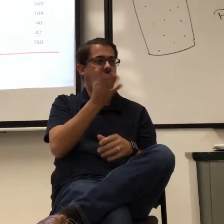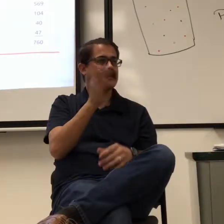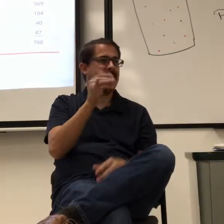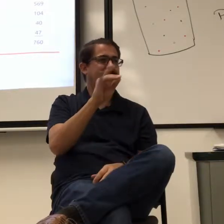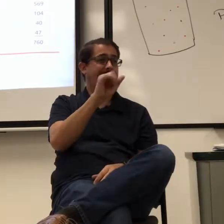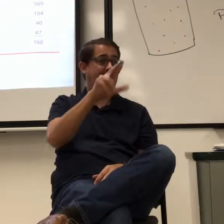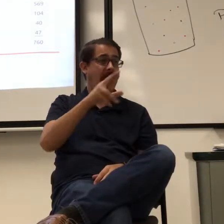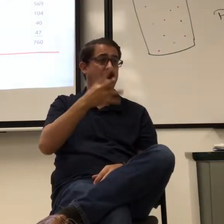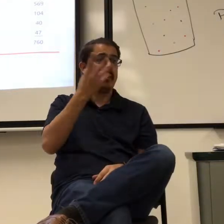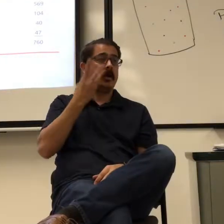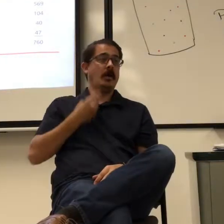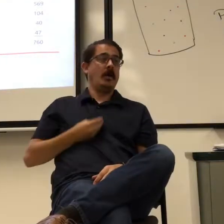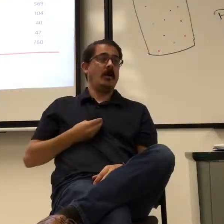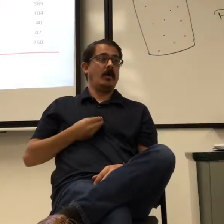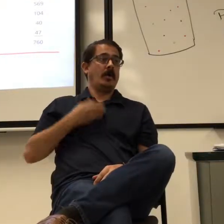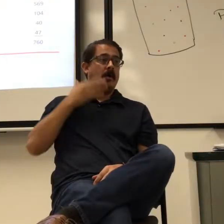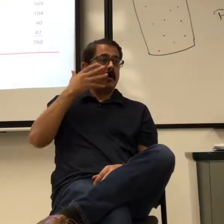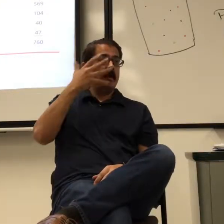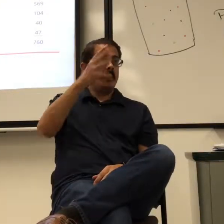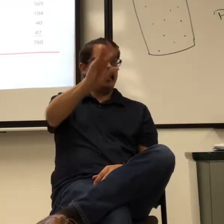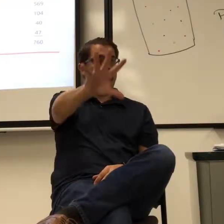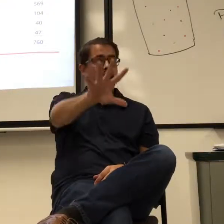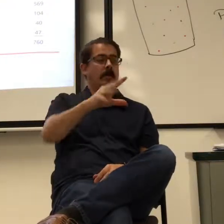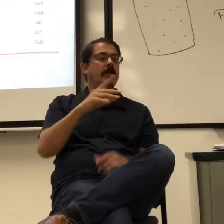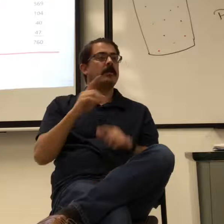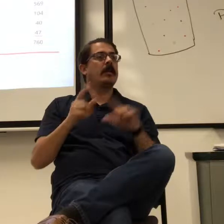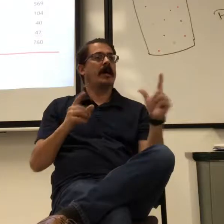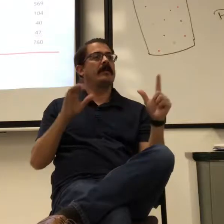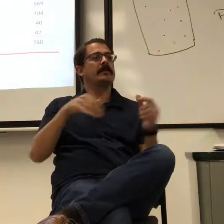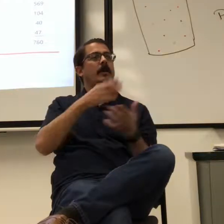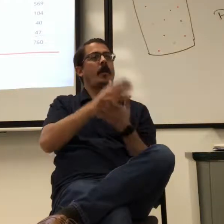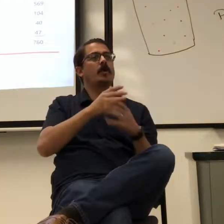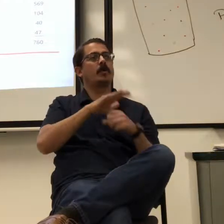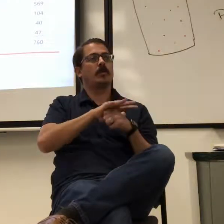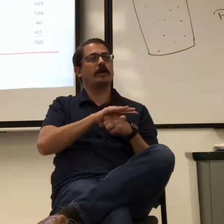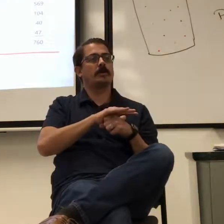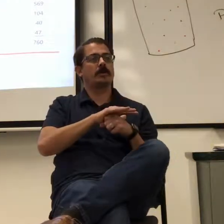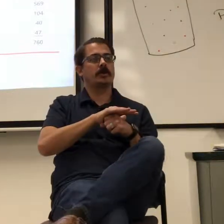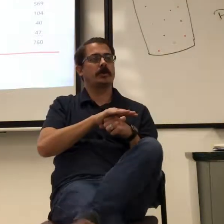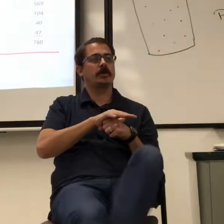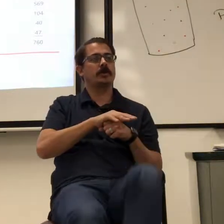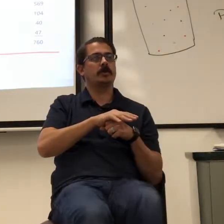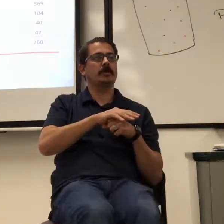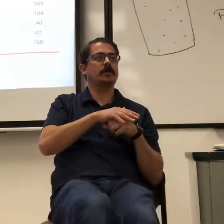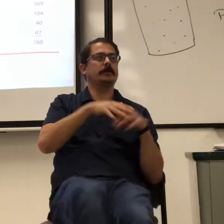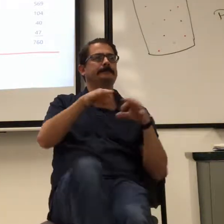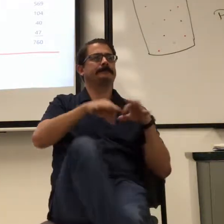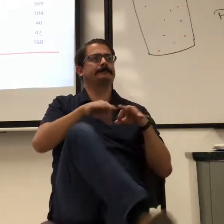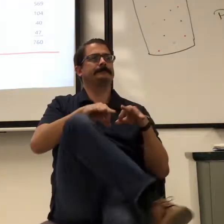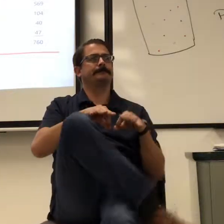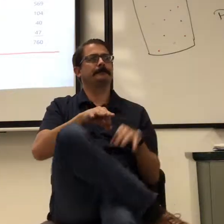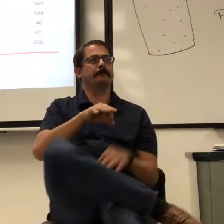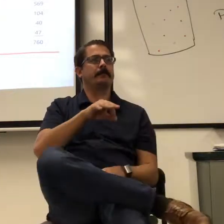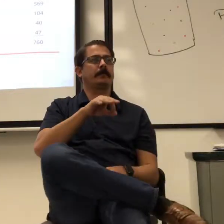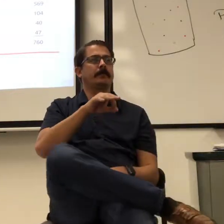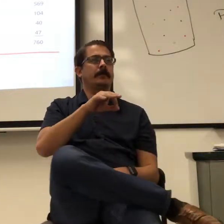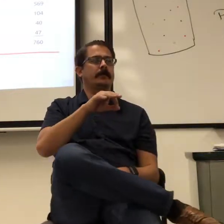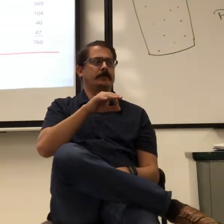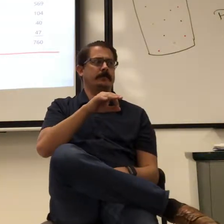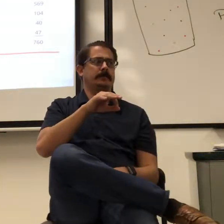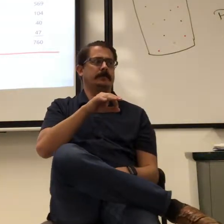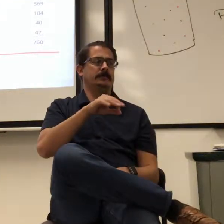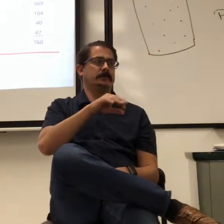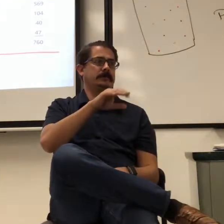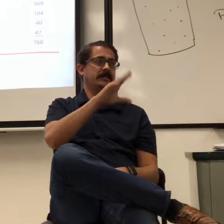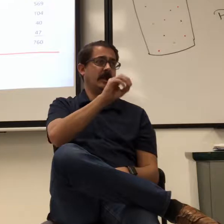we breathe, look on the left there. That's a partial pressure breakdown of nitrogen, oxygen, CO2, and